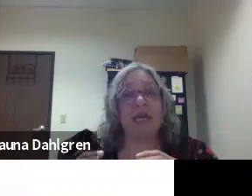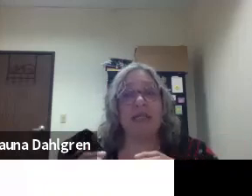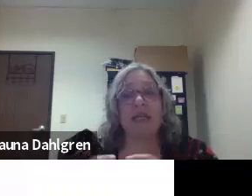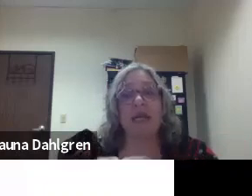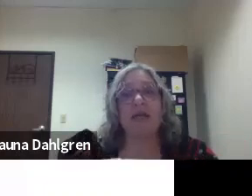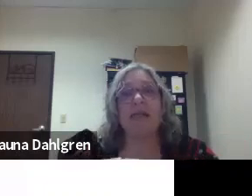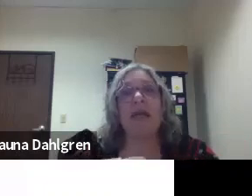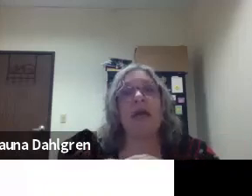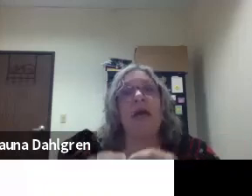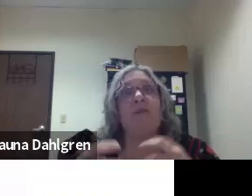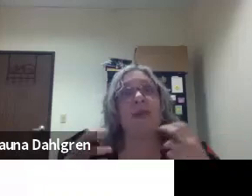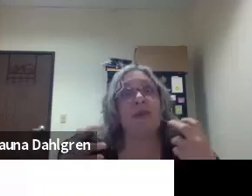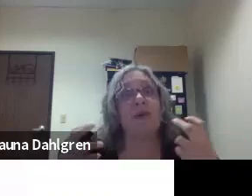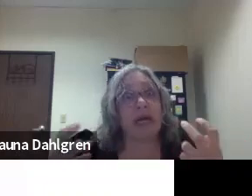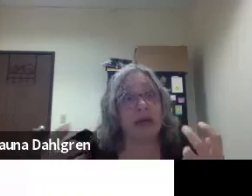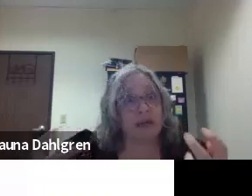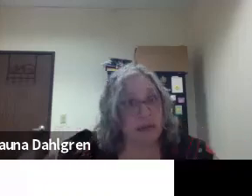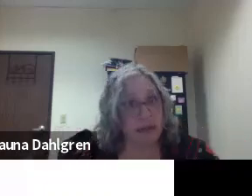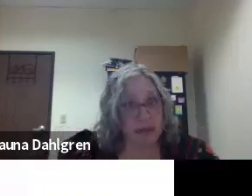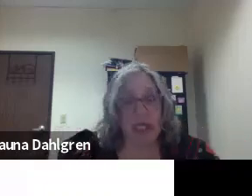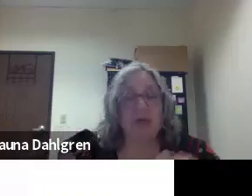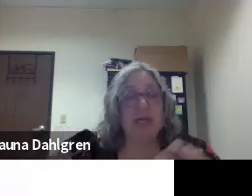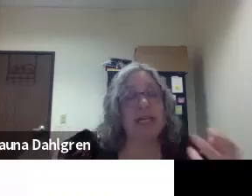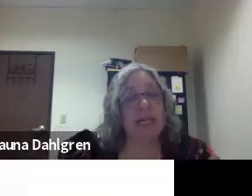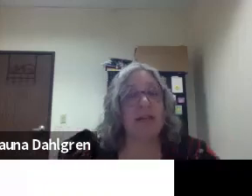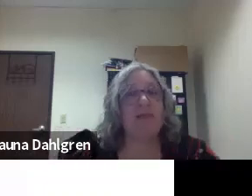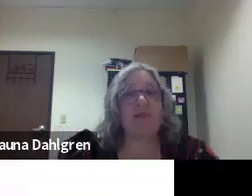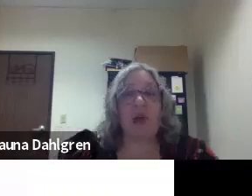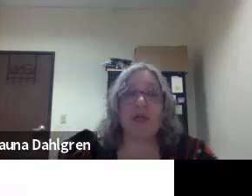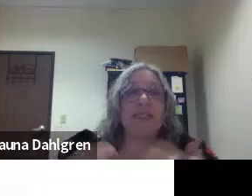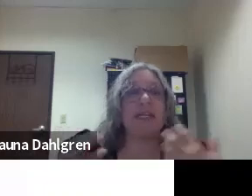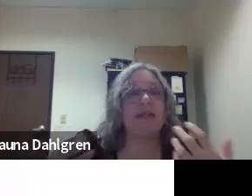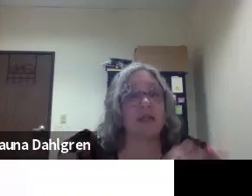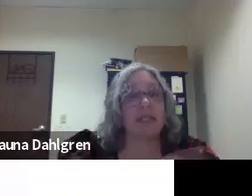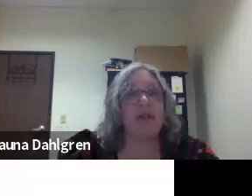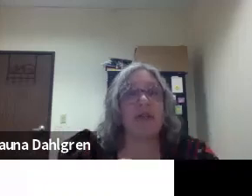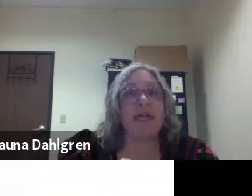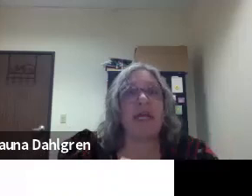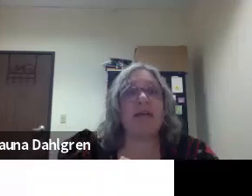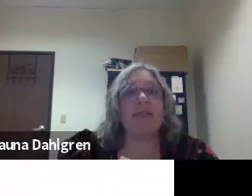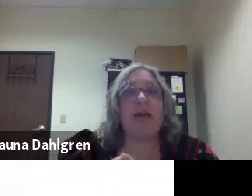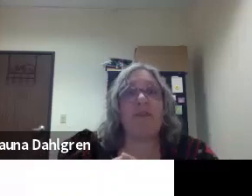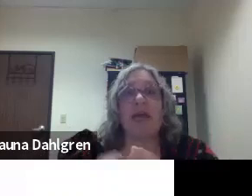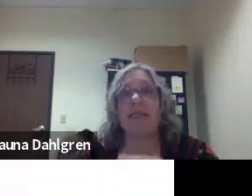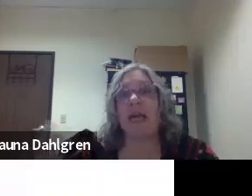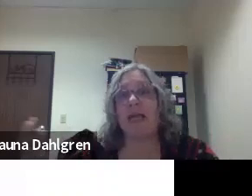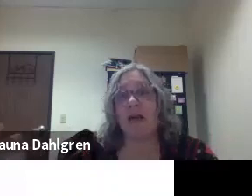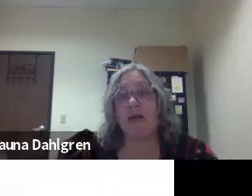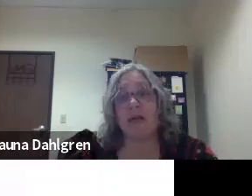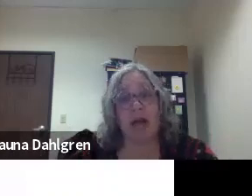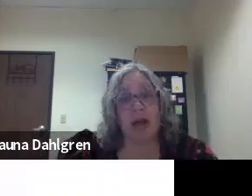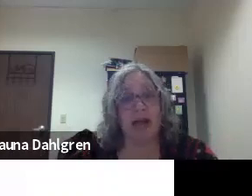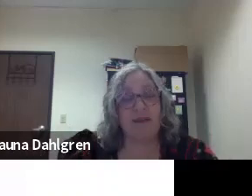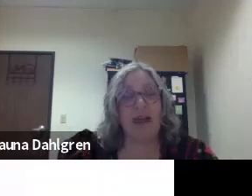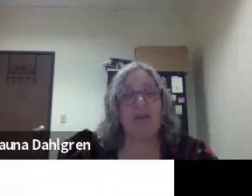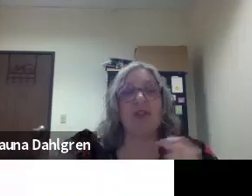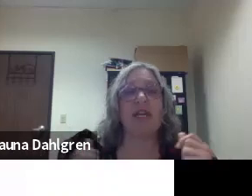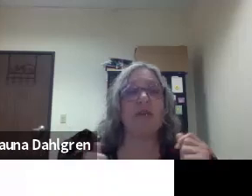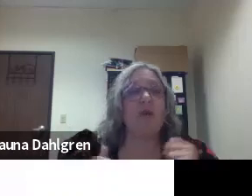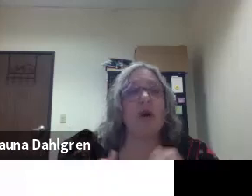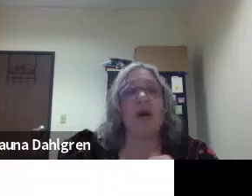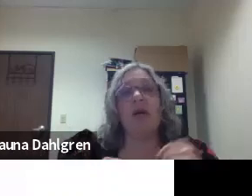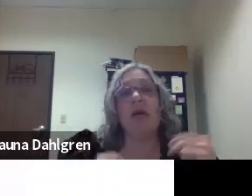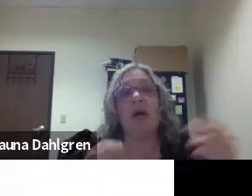those kinds of things, people tend to get a lot of notices or different things that may say they're not going to have